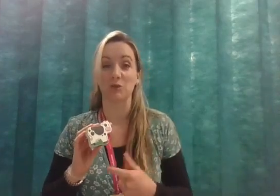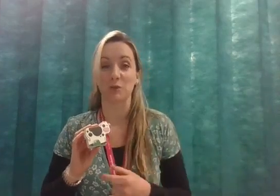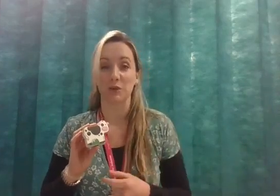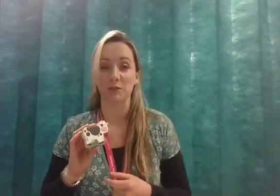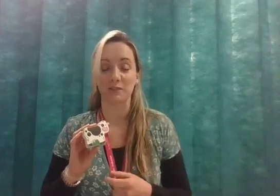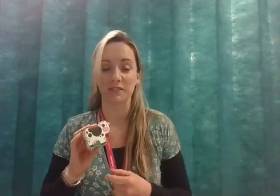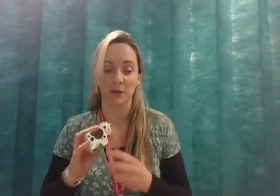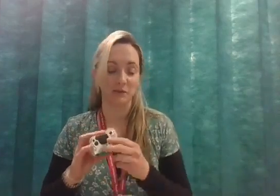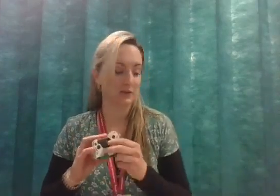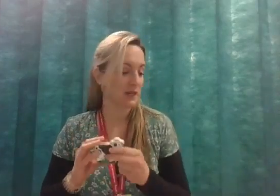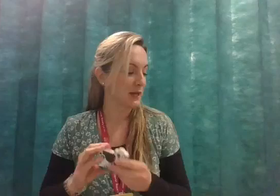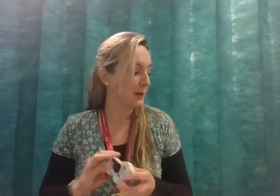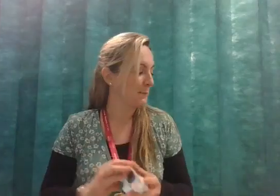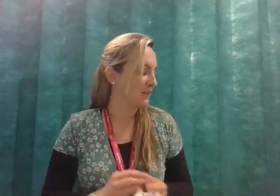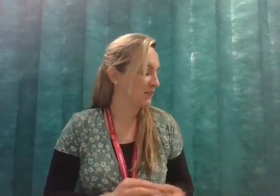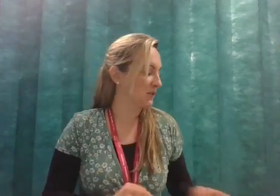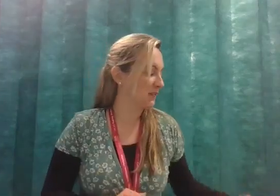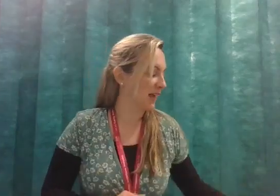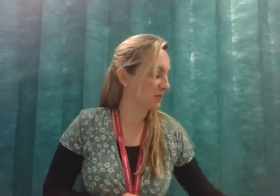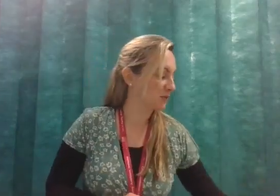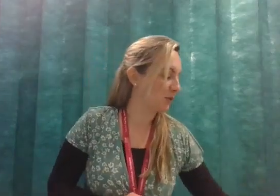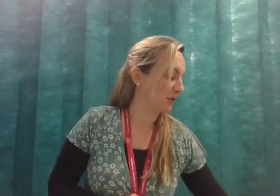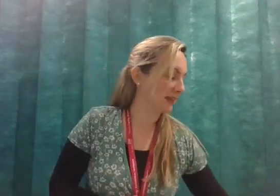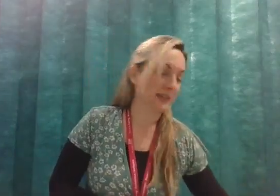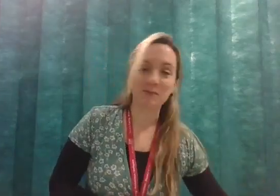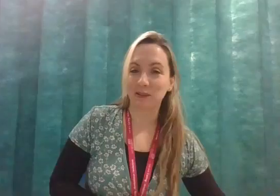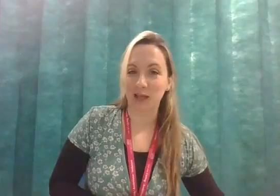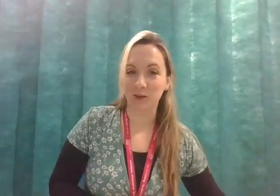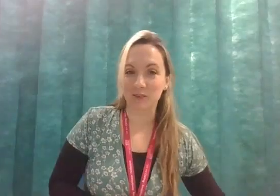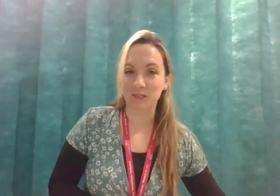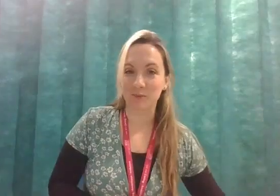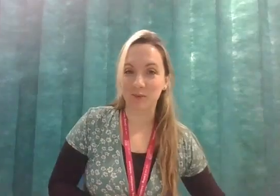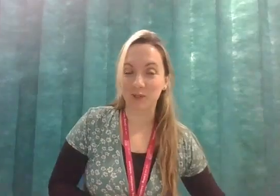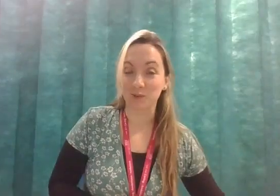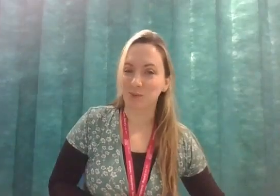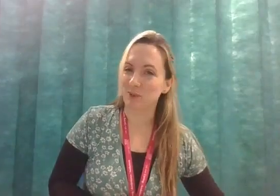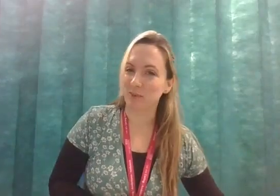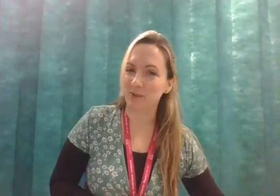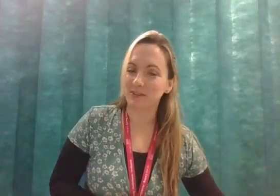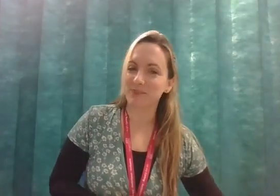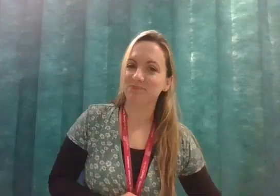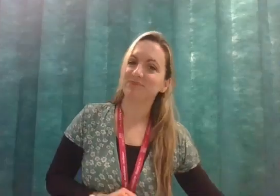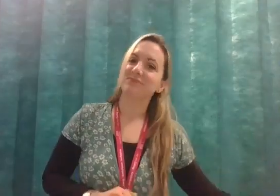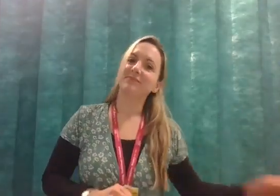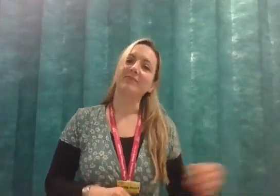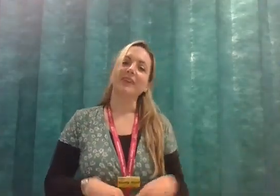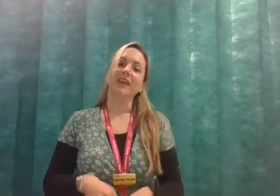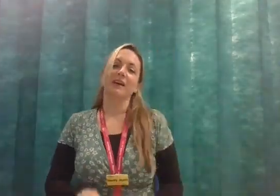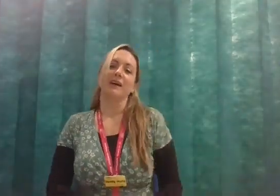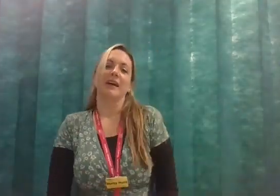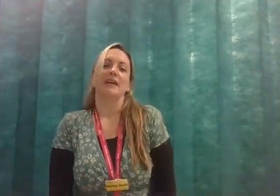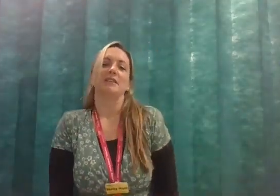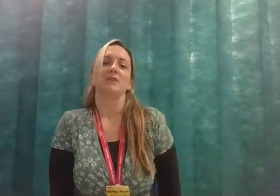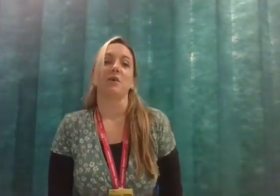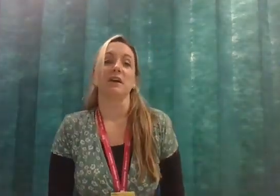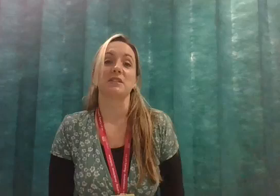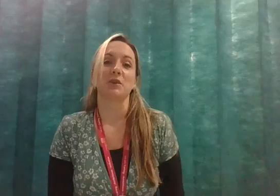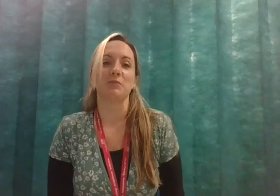words themselves. So that's what keeping language simple is all about, and why it's so